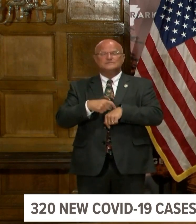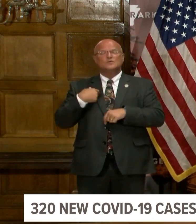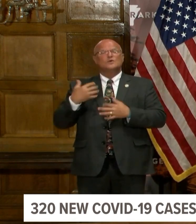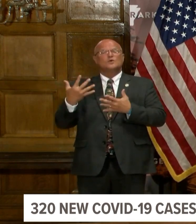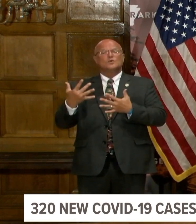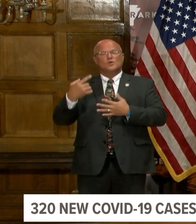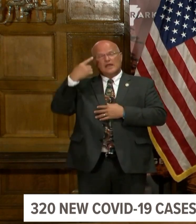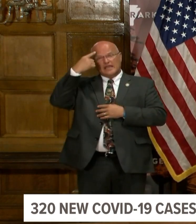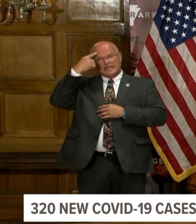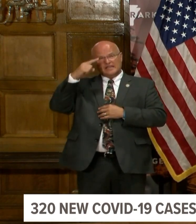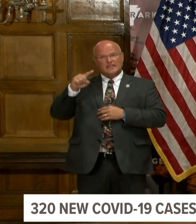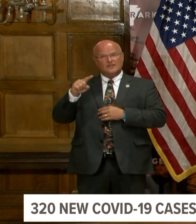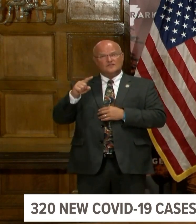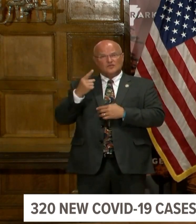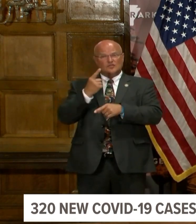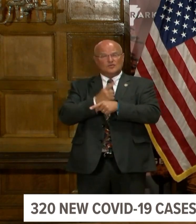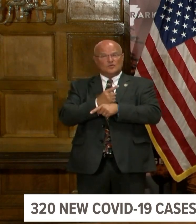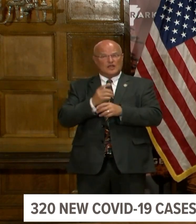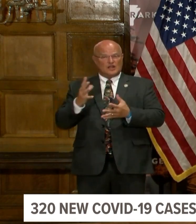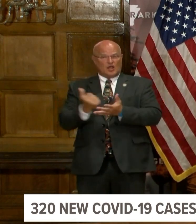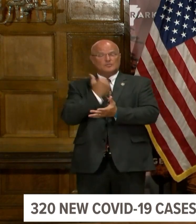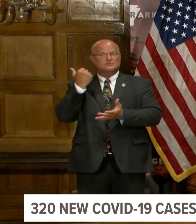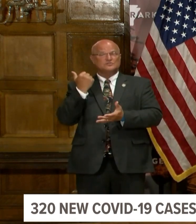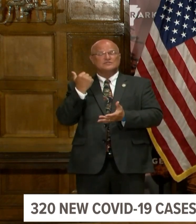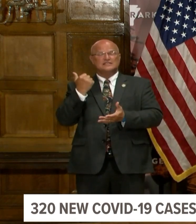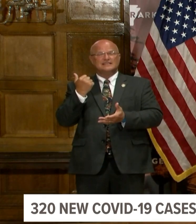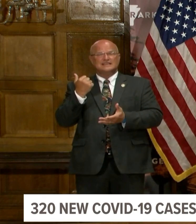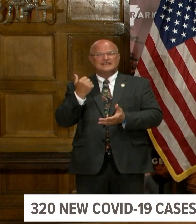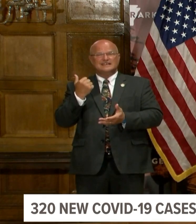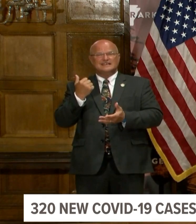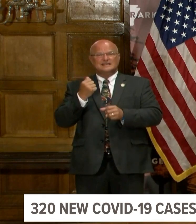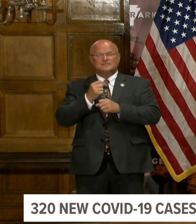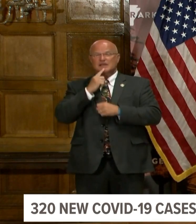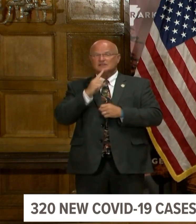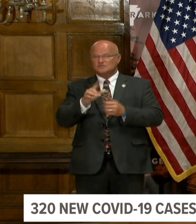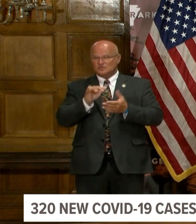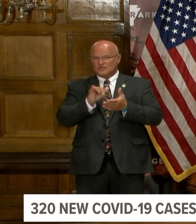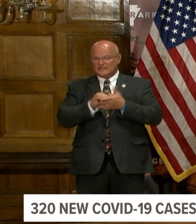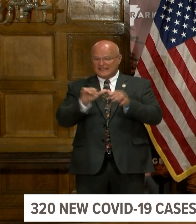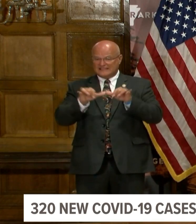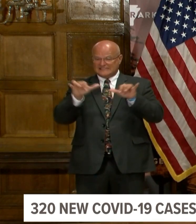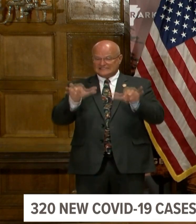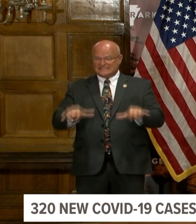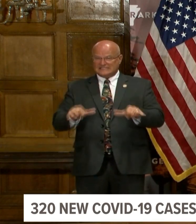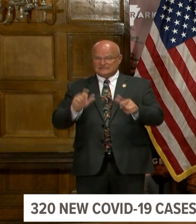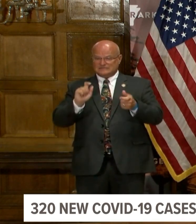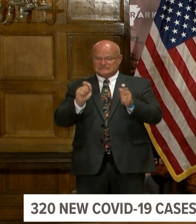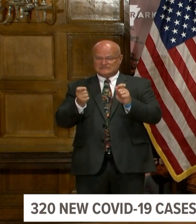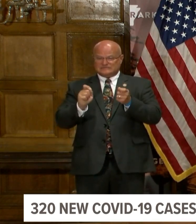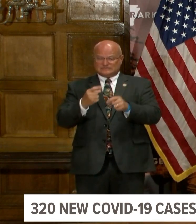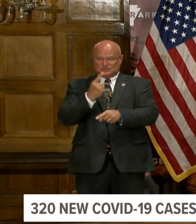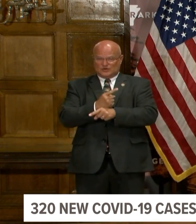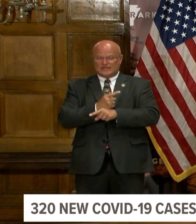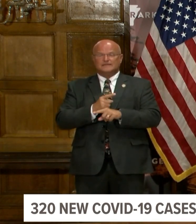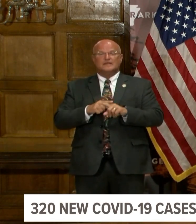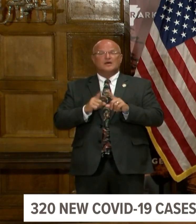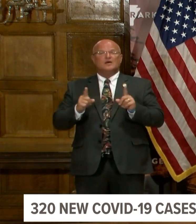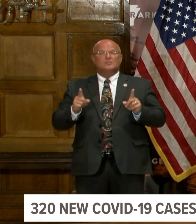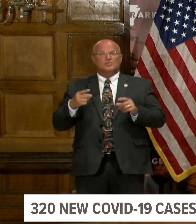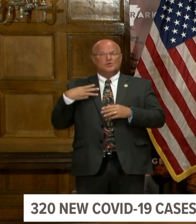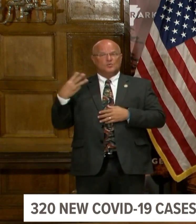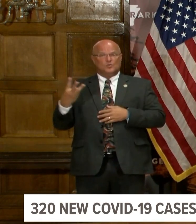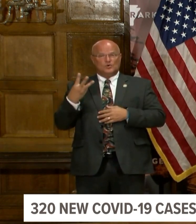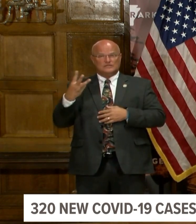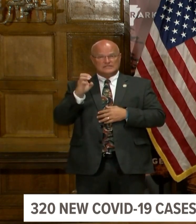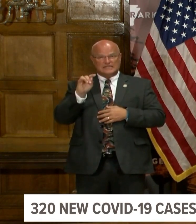waiting for the right opportunity to make sure the system has been corrected. But in